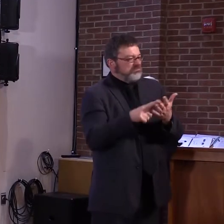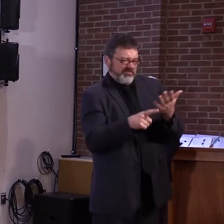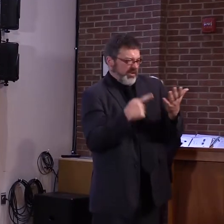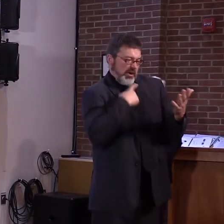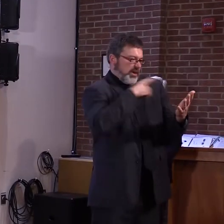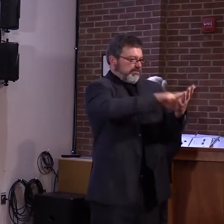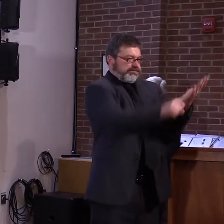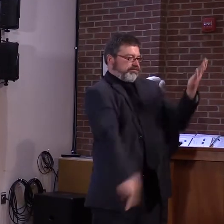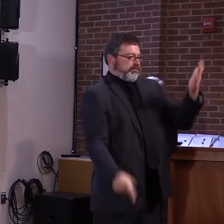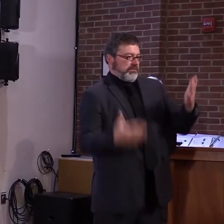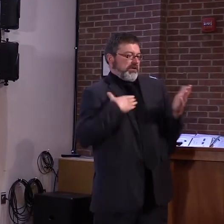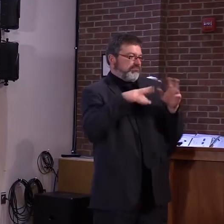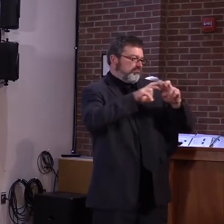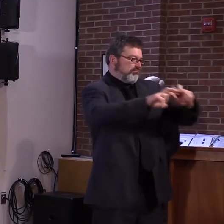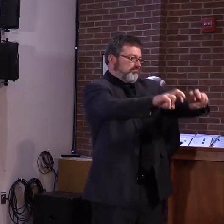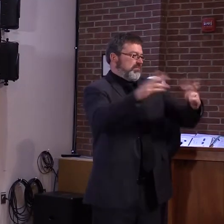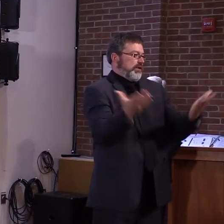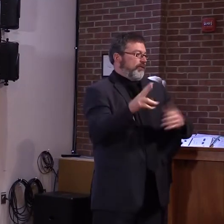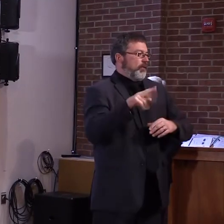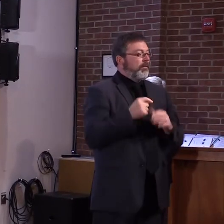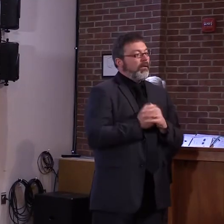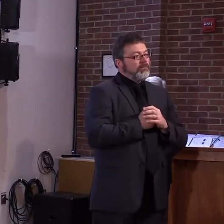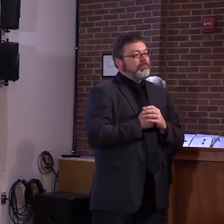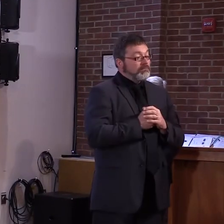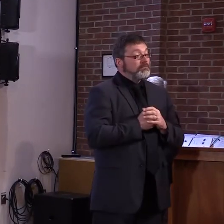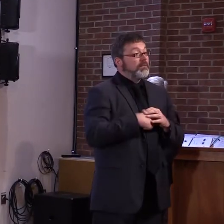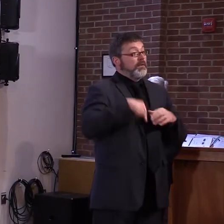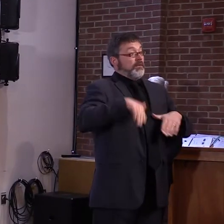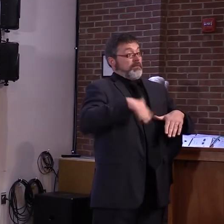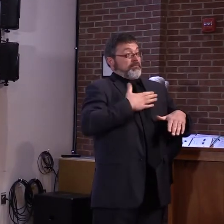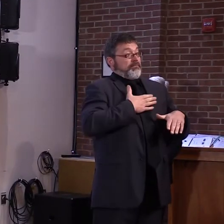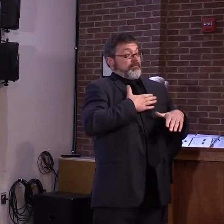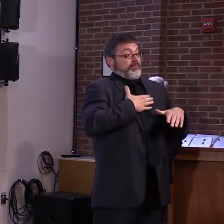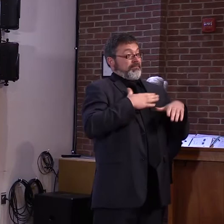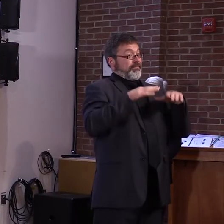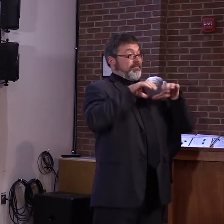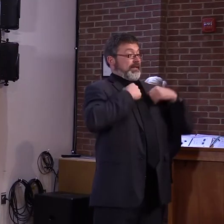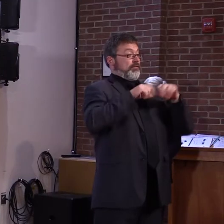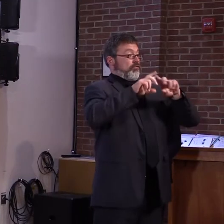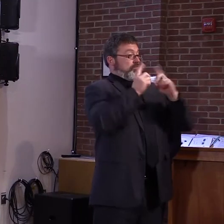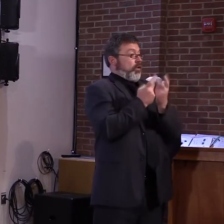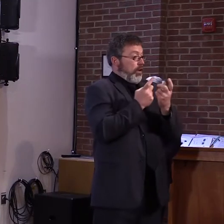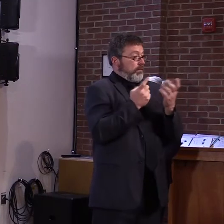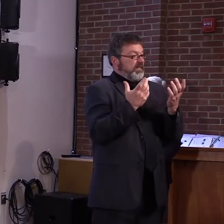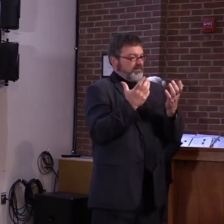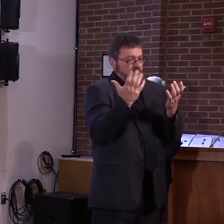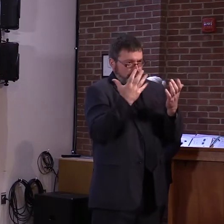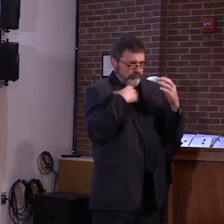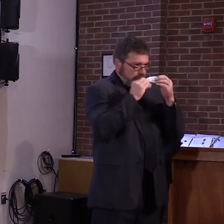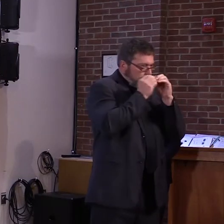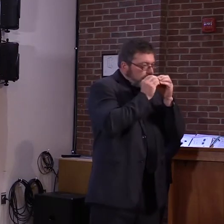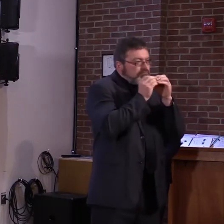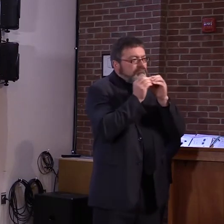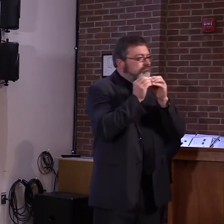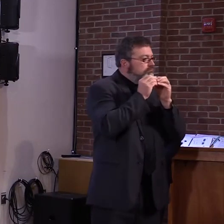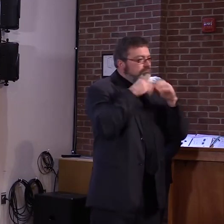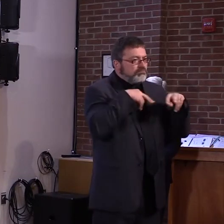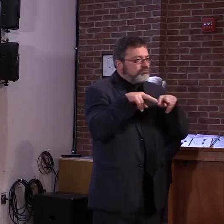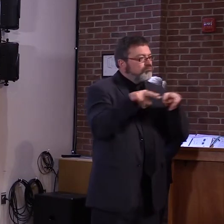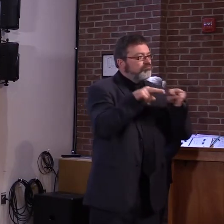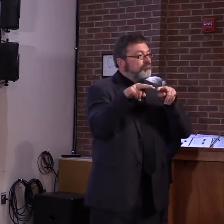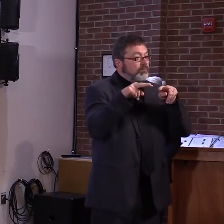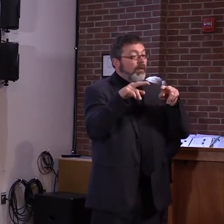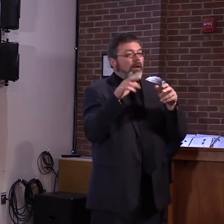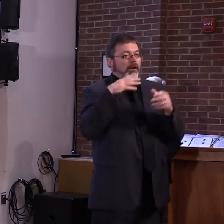hear from the health department is driven by the hard work and data compiled by our team of epidemiologists, public health statisticians,